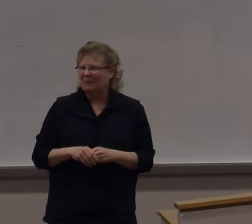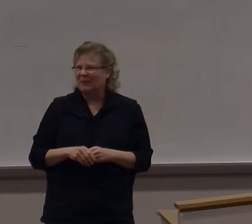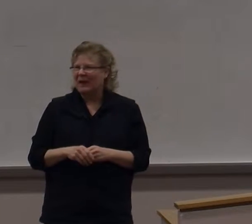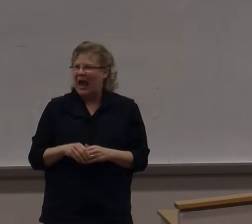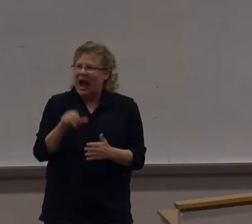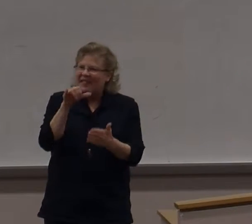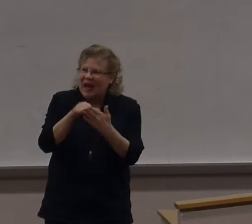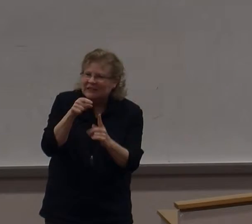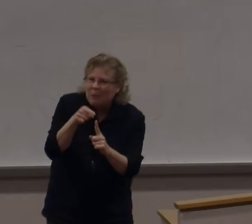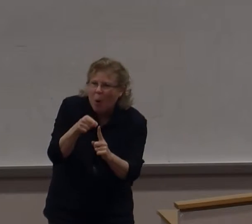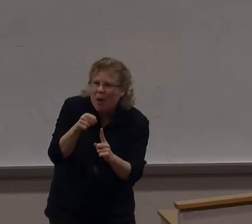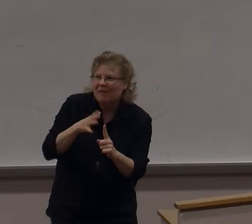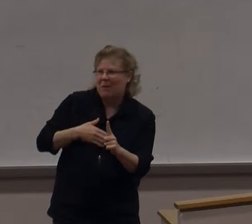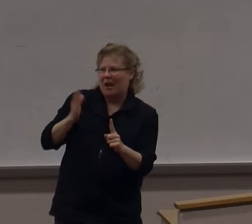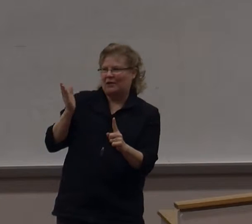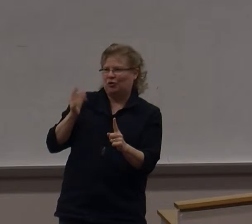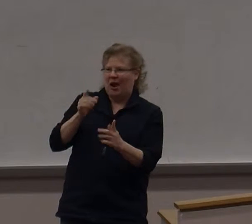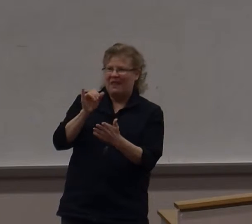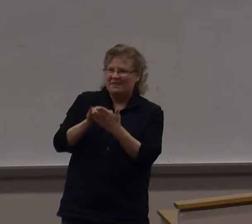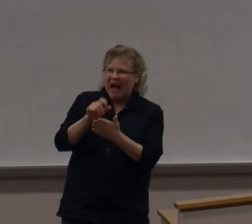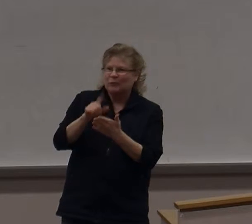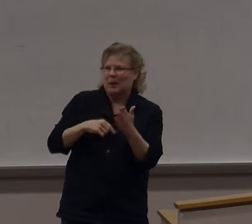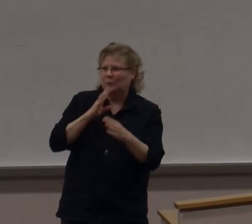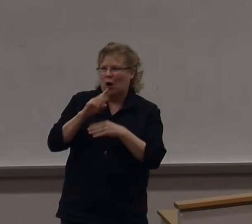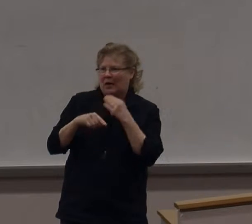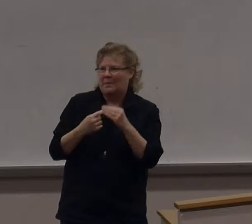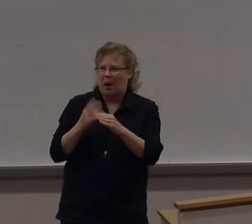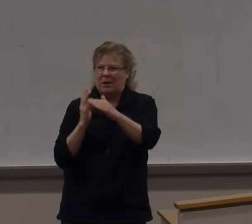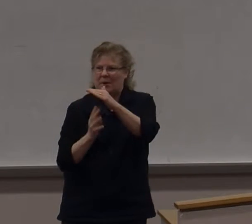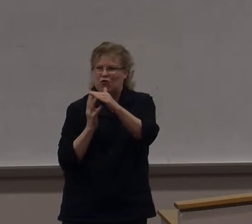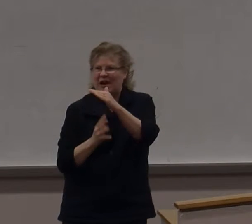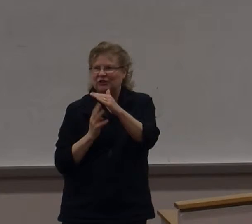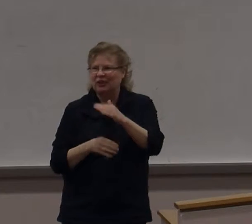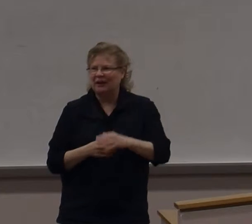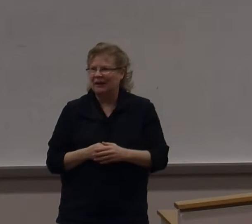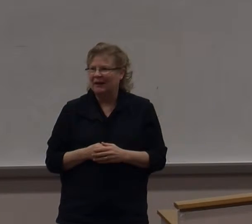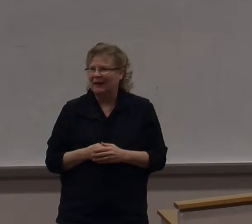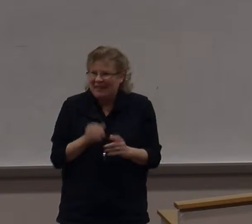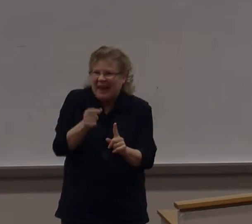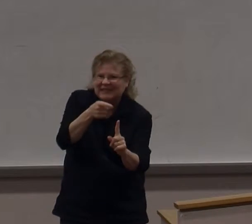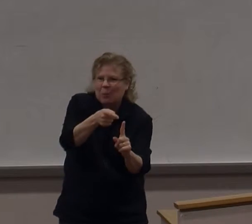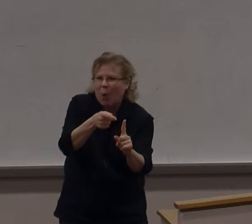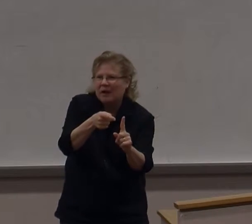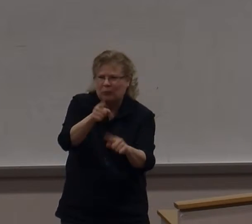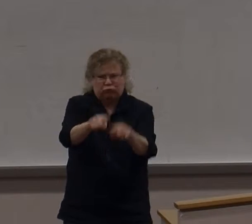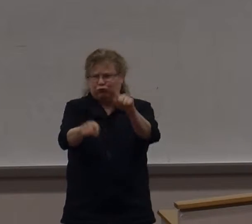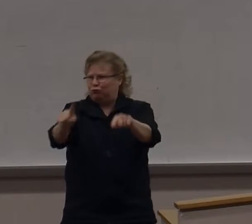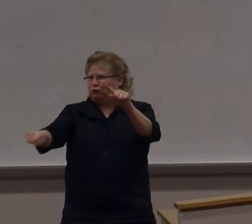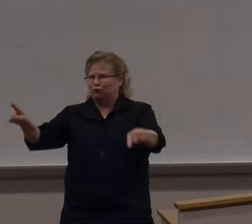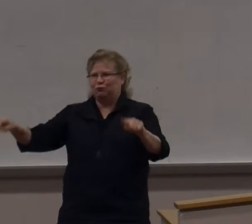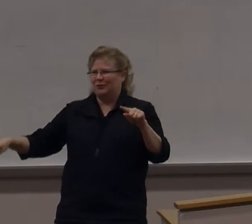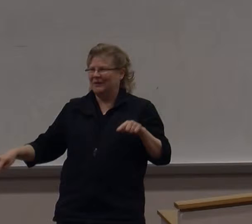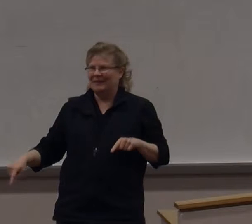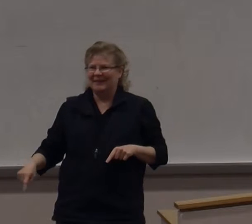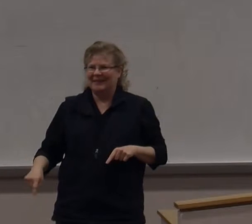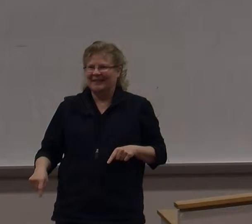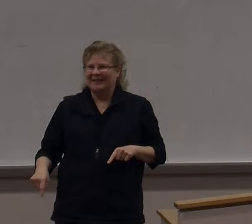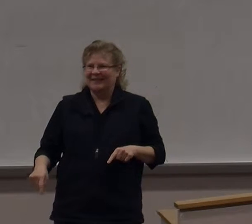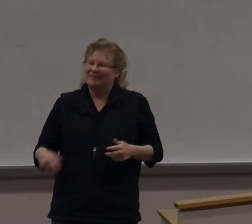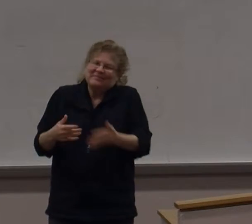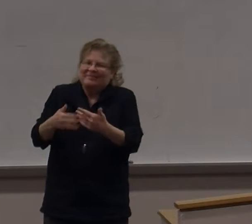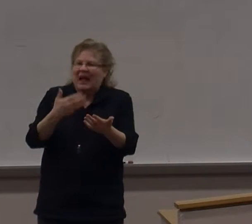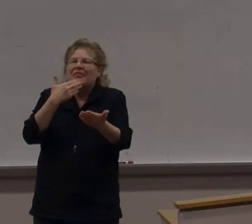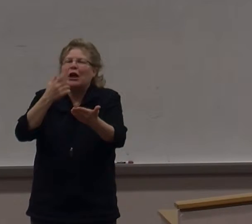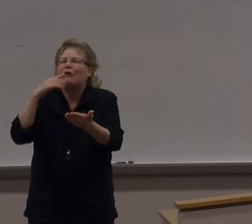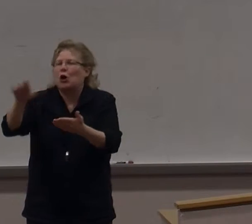we're talking about when we're talking about immigration. So thank you for your time, and I'd be happy to take questions.